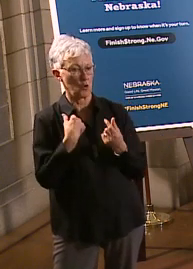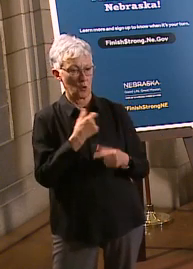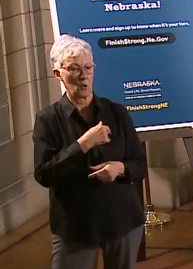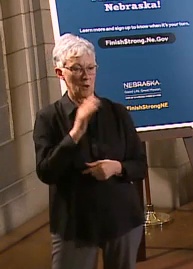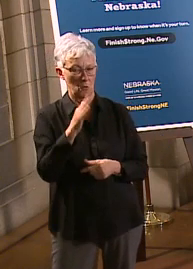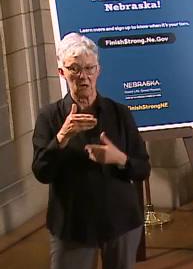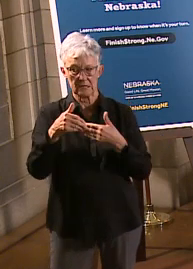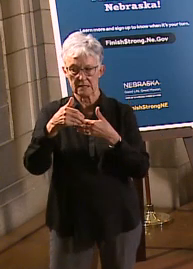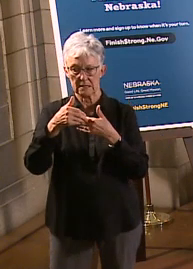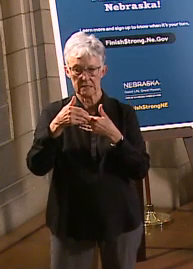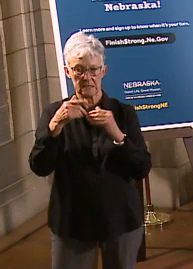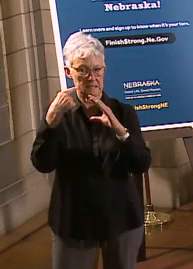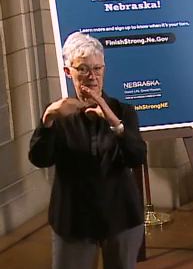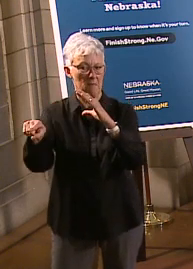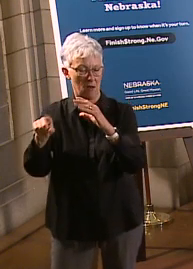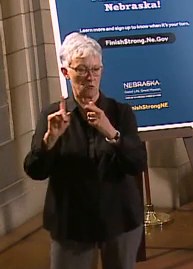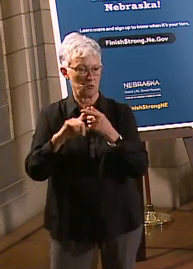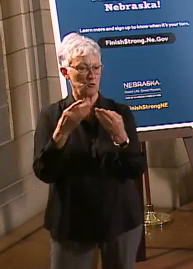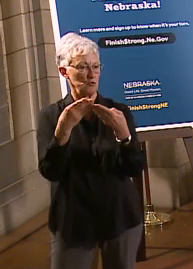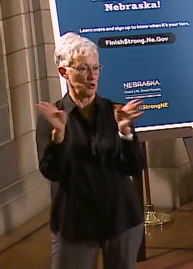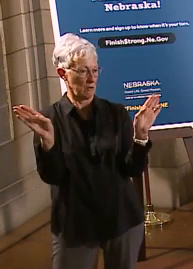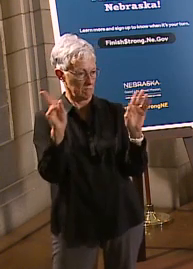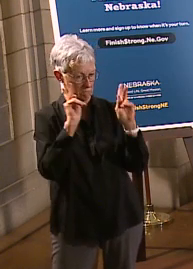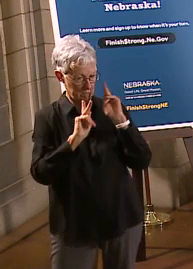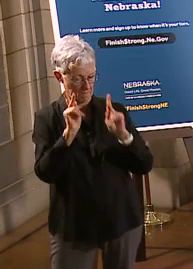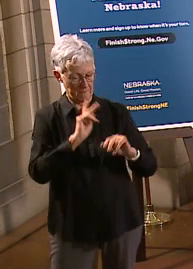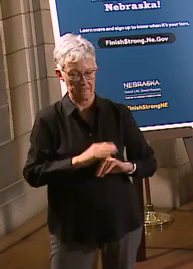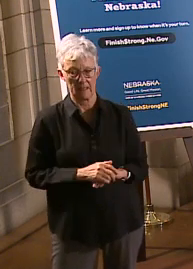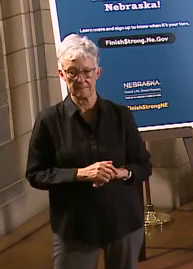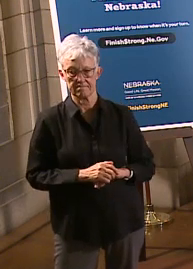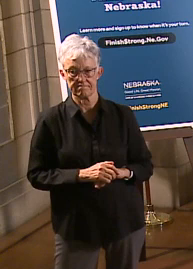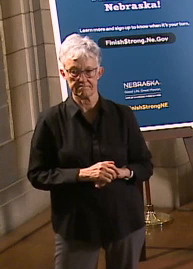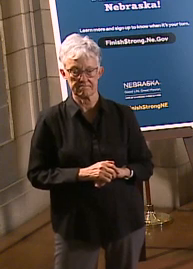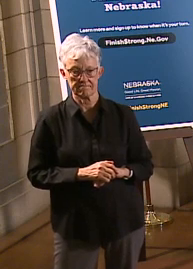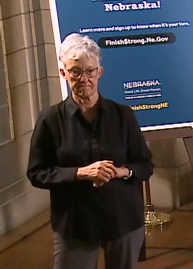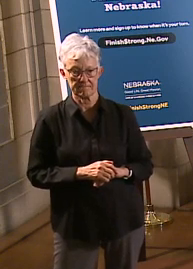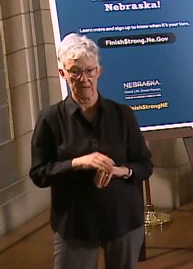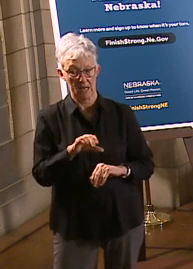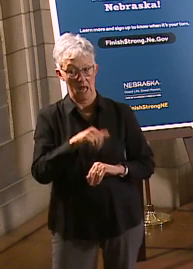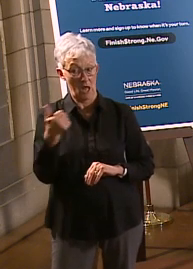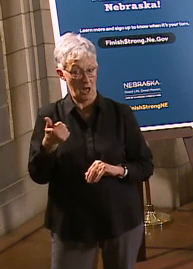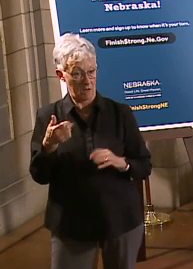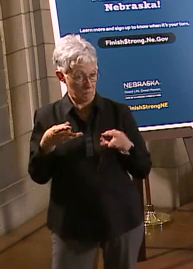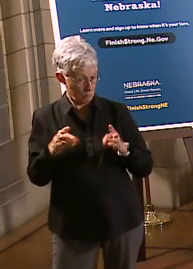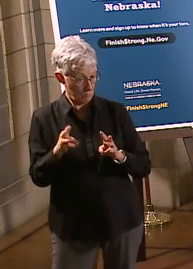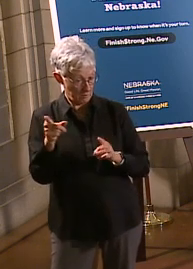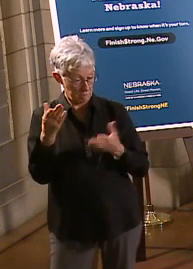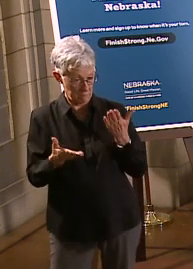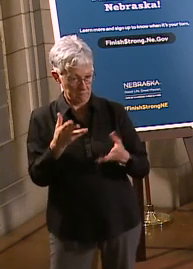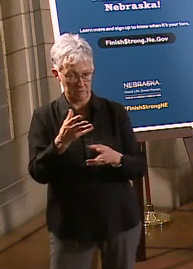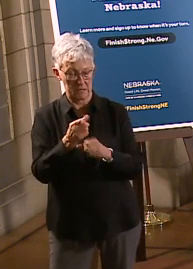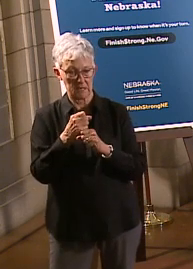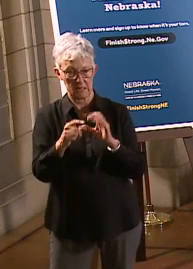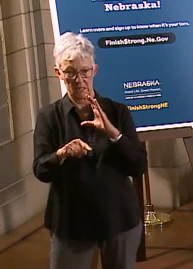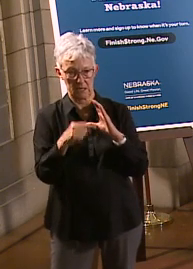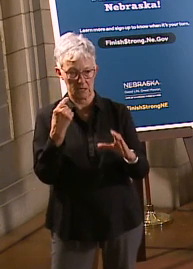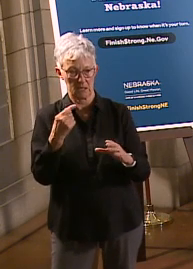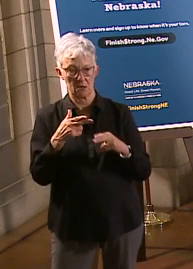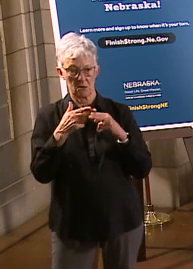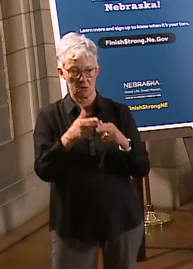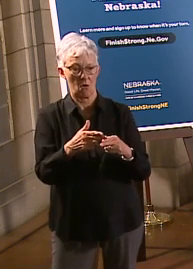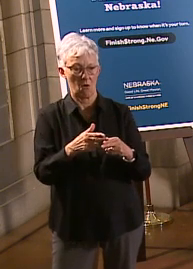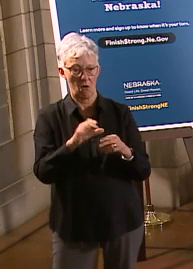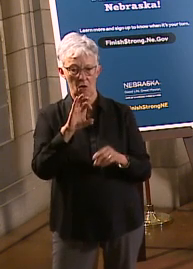general population type folks. The second way that emails will come out and you'll get invited is what we call a closed